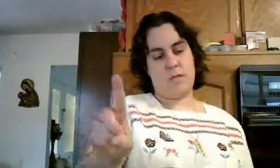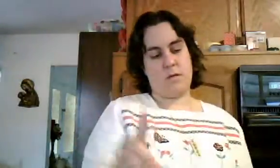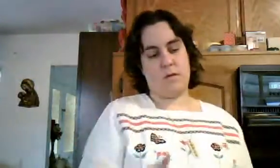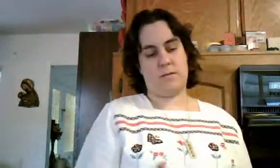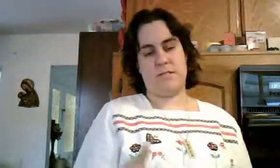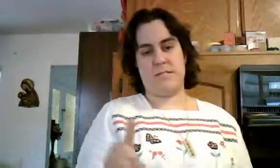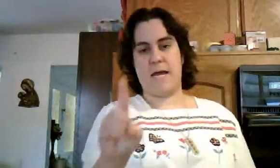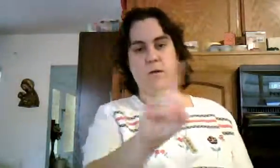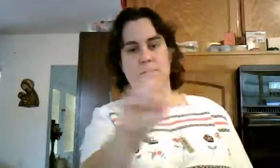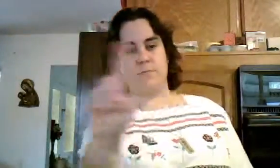To stagger.